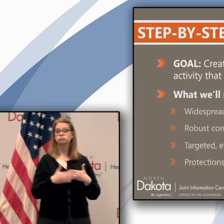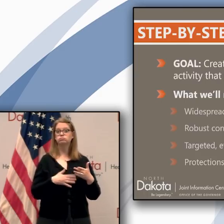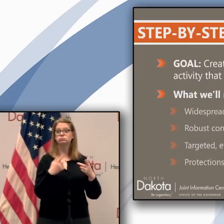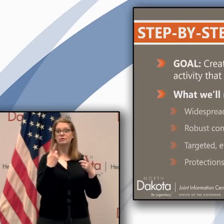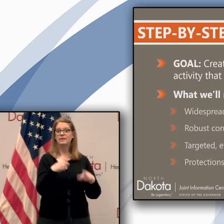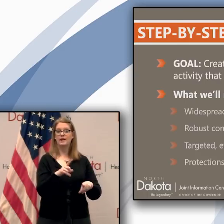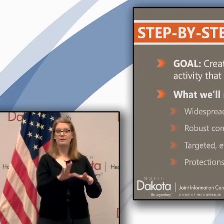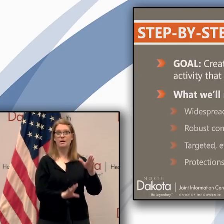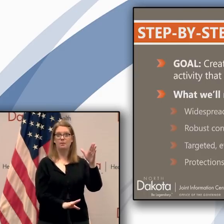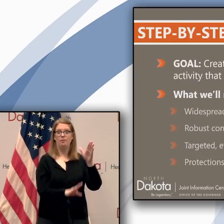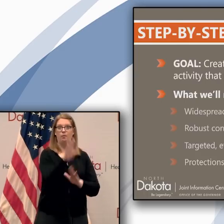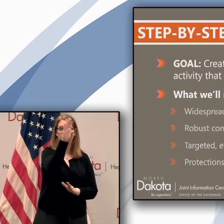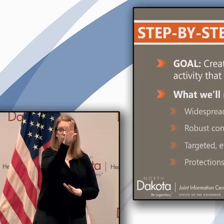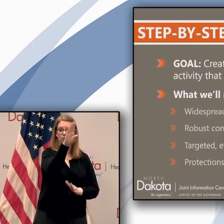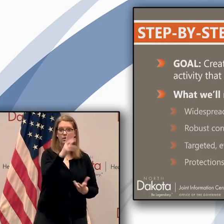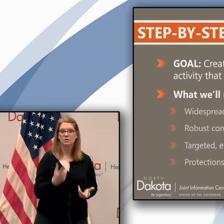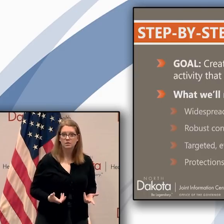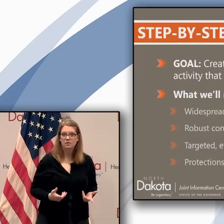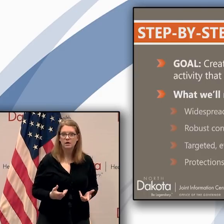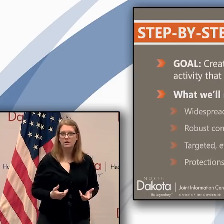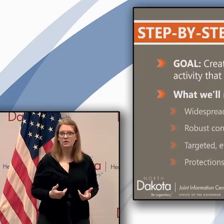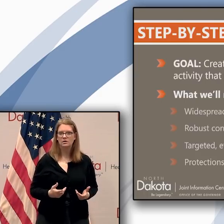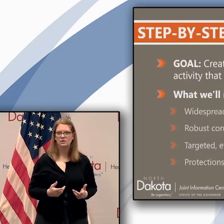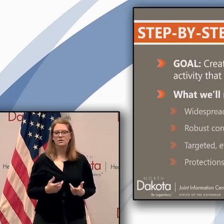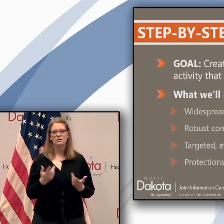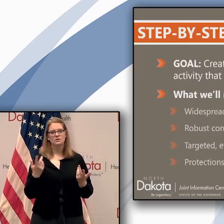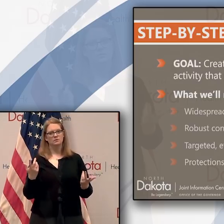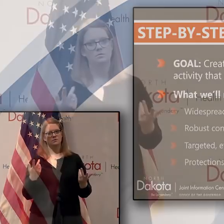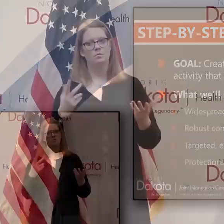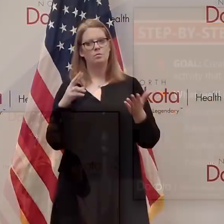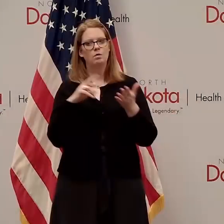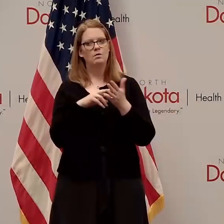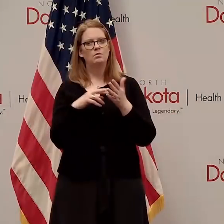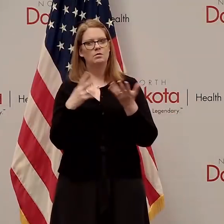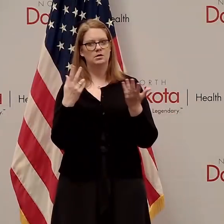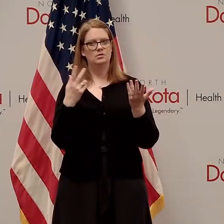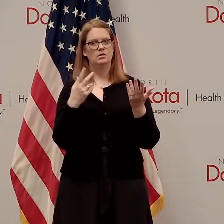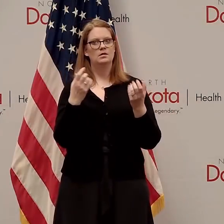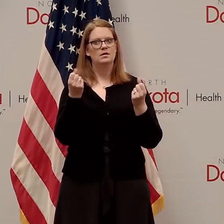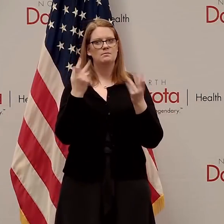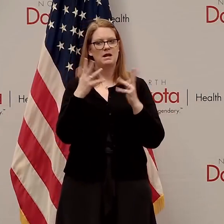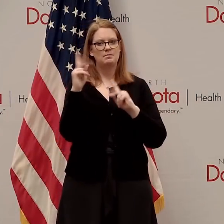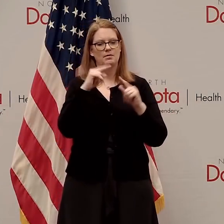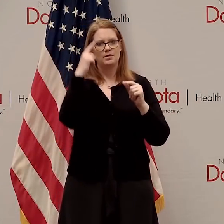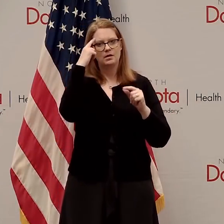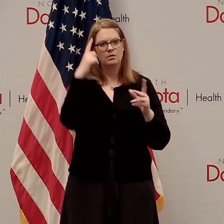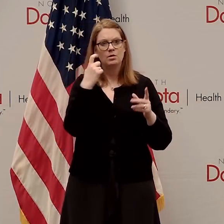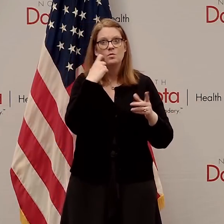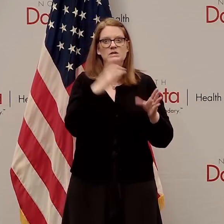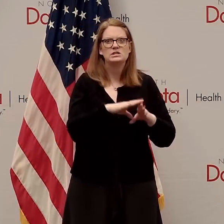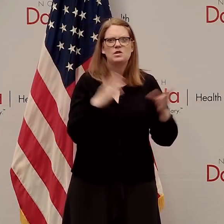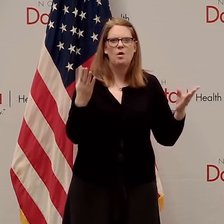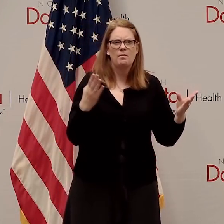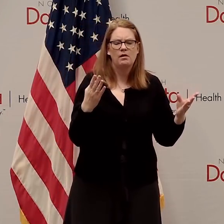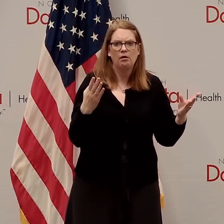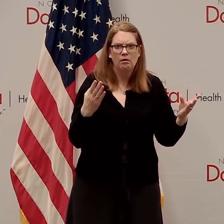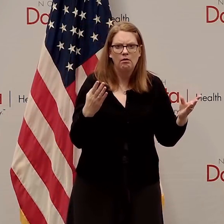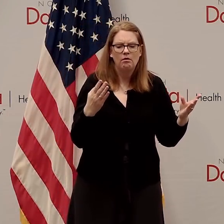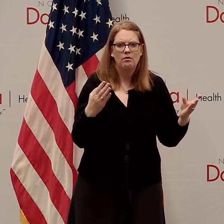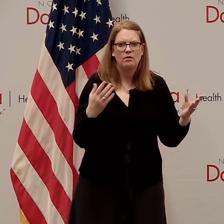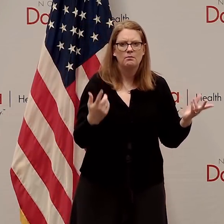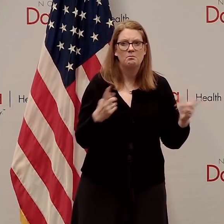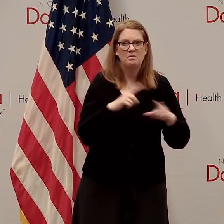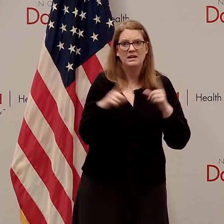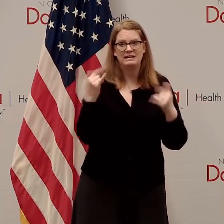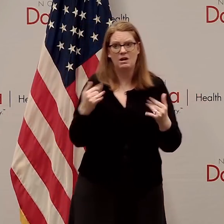what criteria would we actually have to start closing things down again? Now that's a hard thought for people to think about, that we might, if we, hey, we're, have